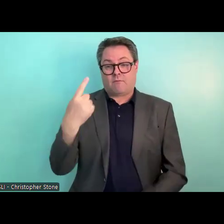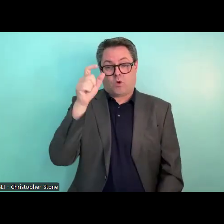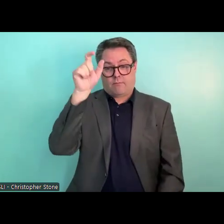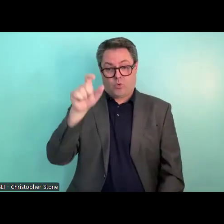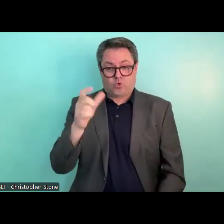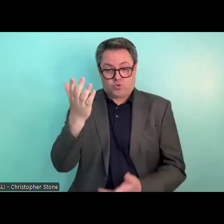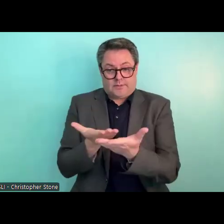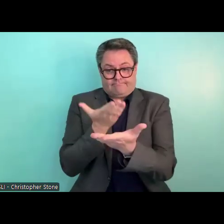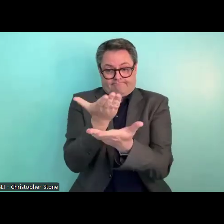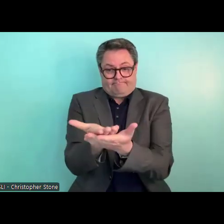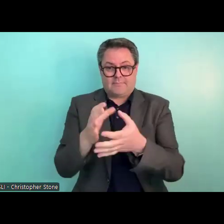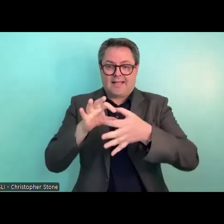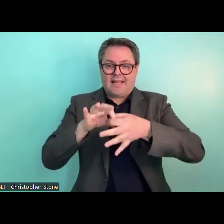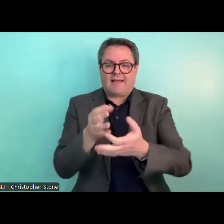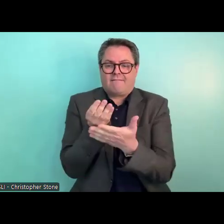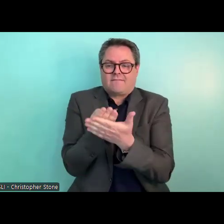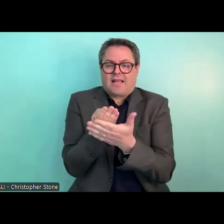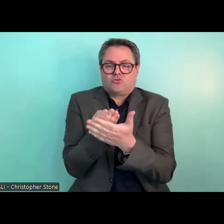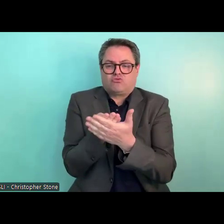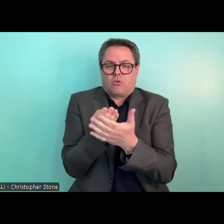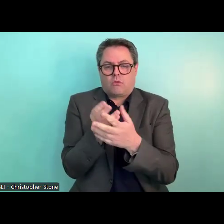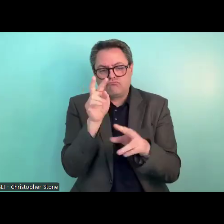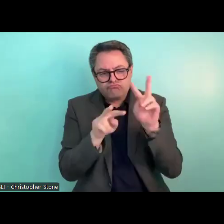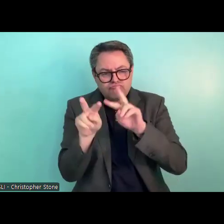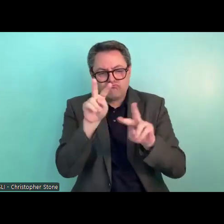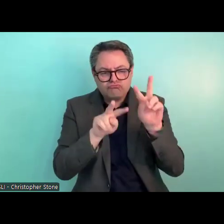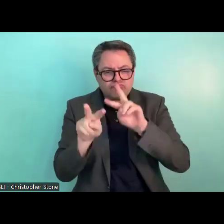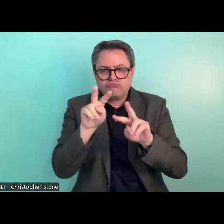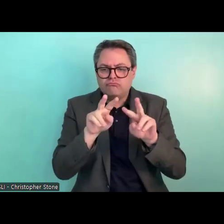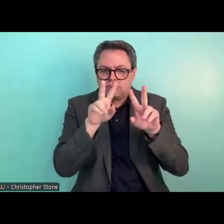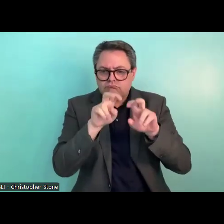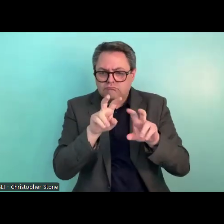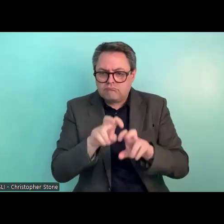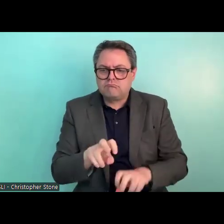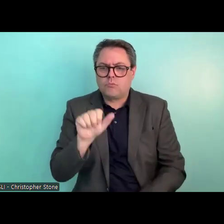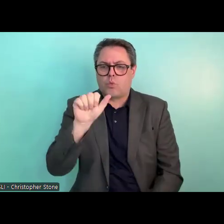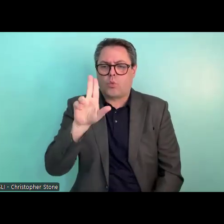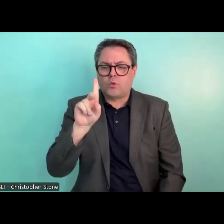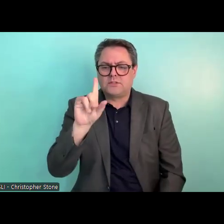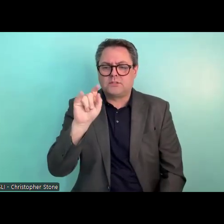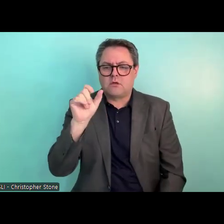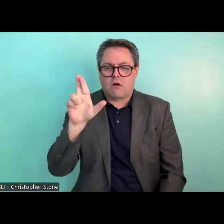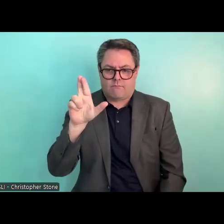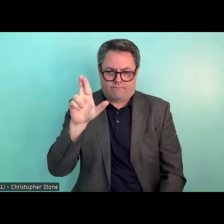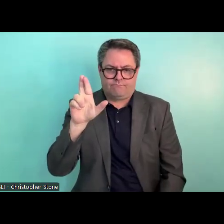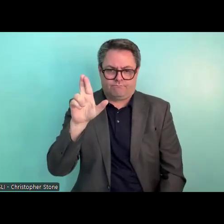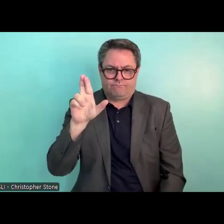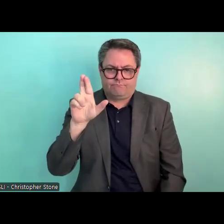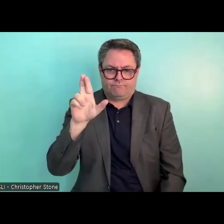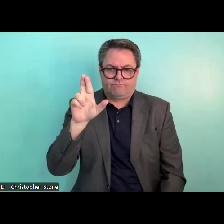So one question we have is that we will need somebody to act as an